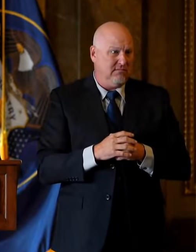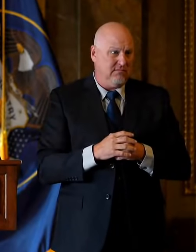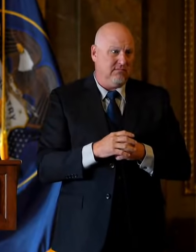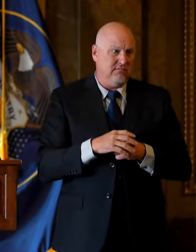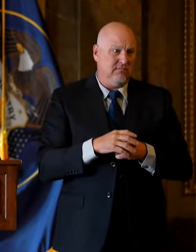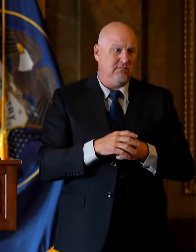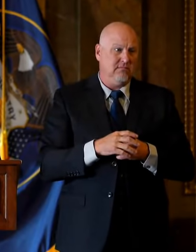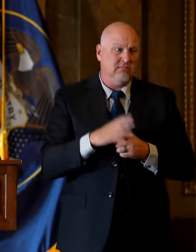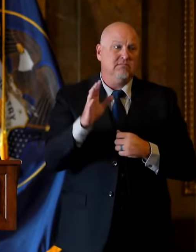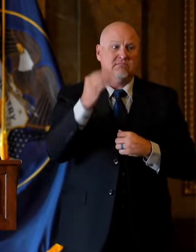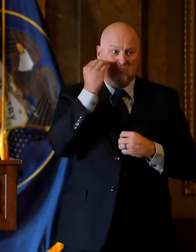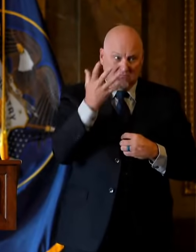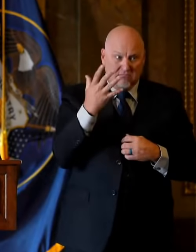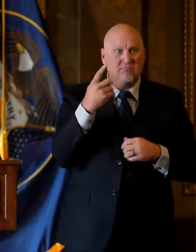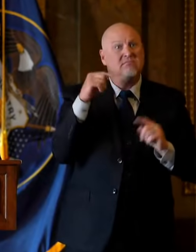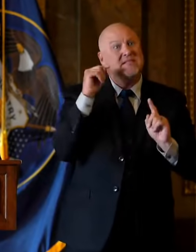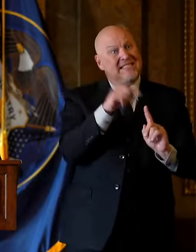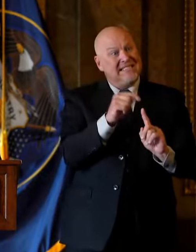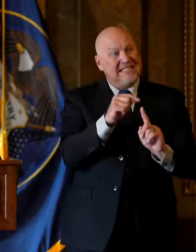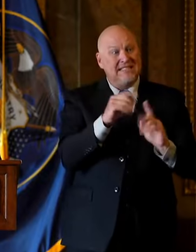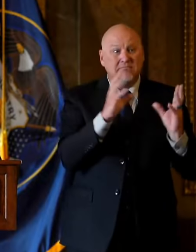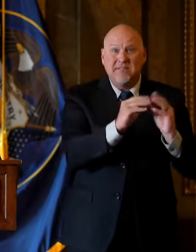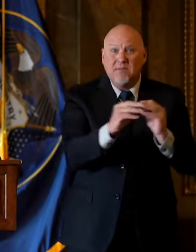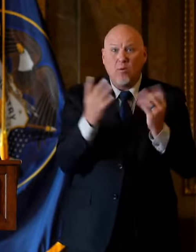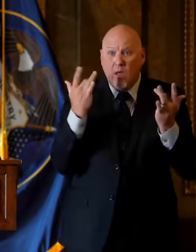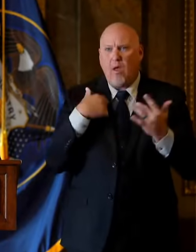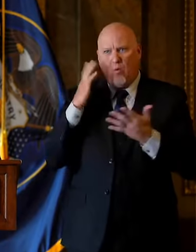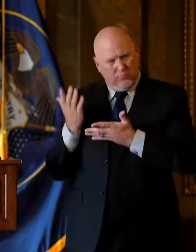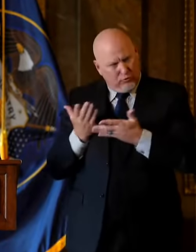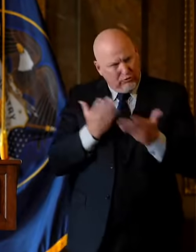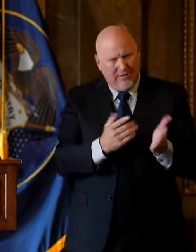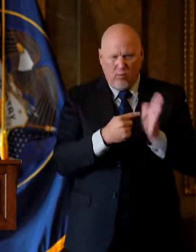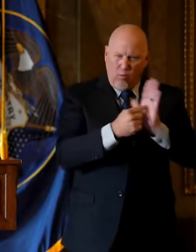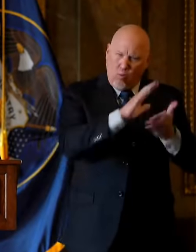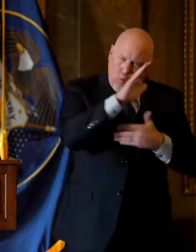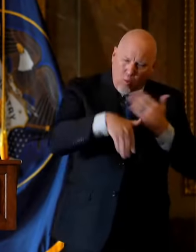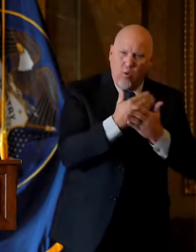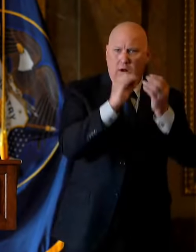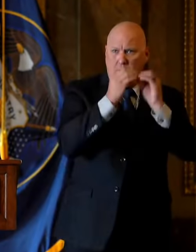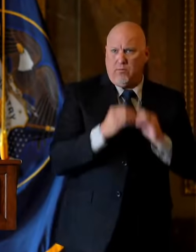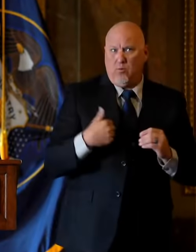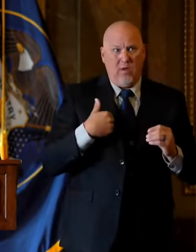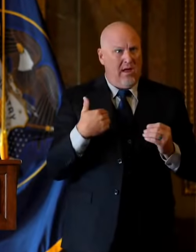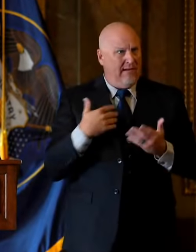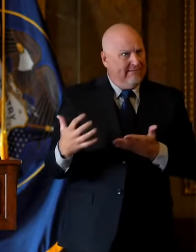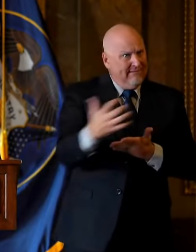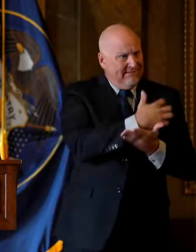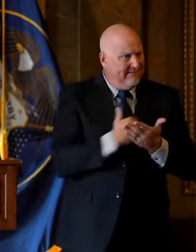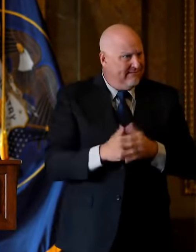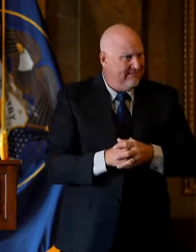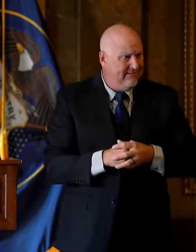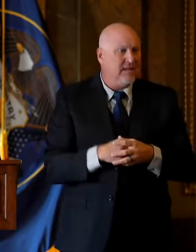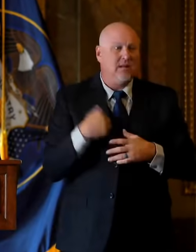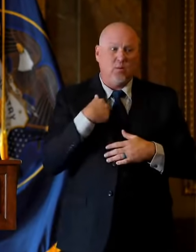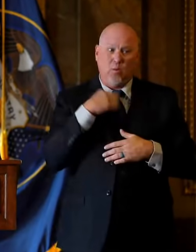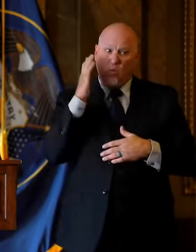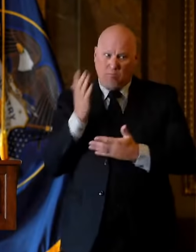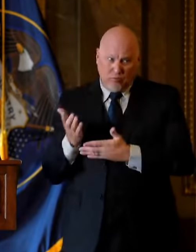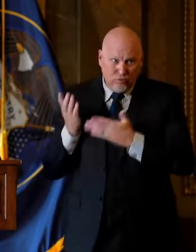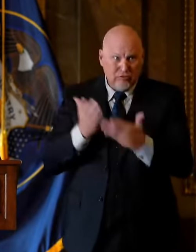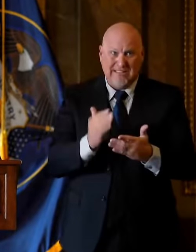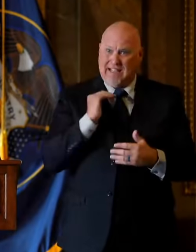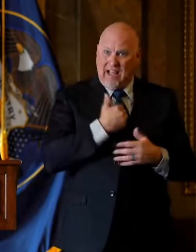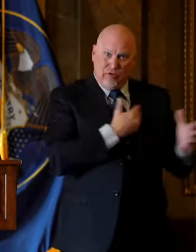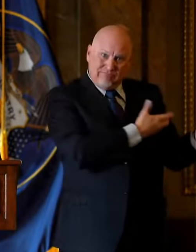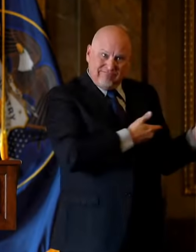present all of the data to them. We will have present with us our healthcare professionals to answer questions that they have, and